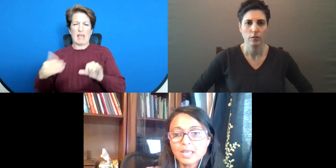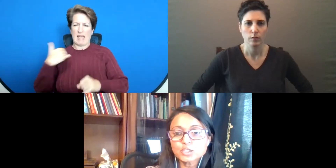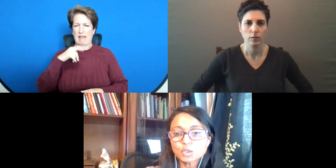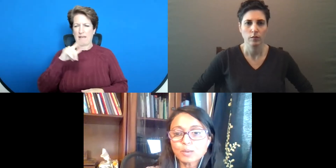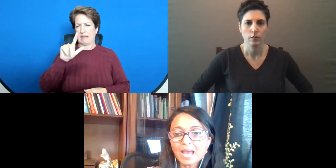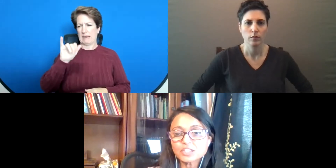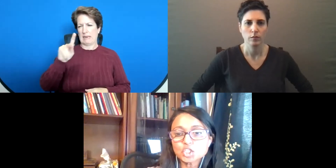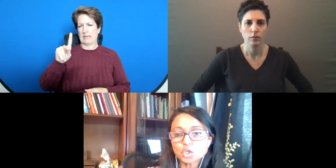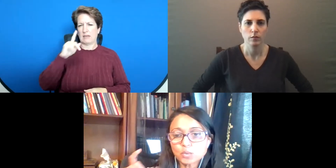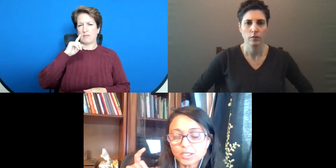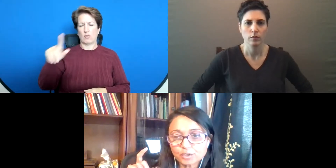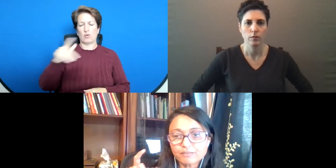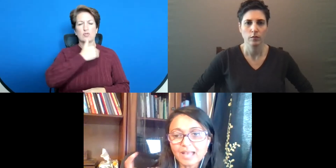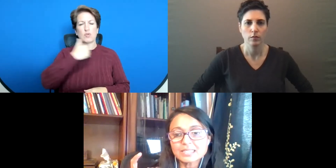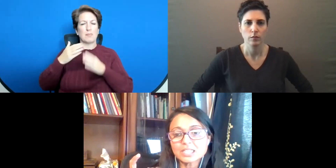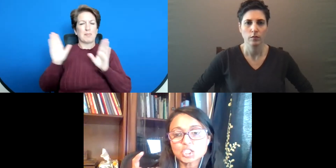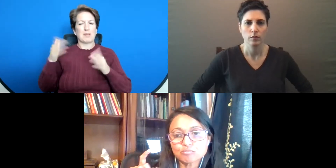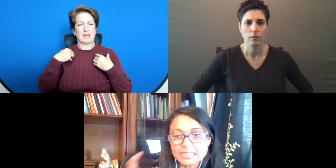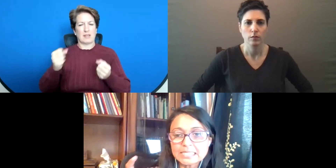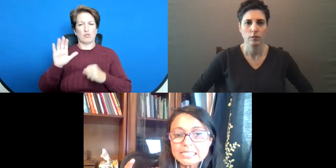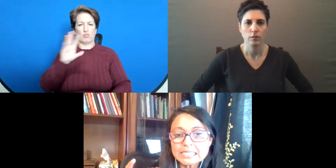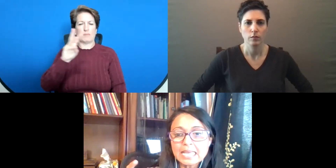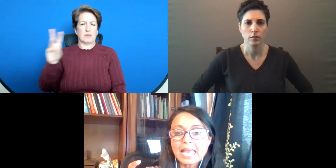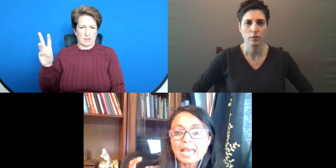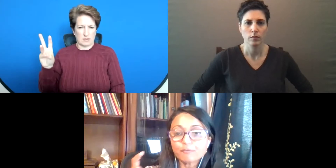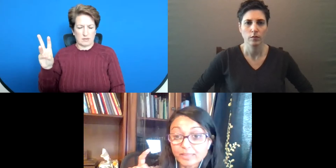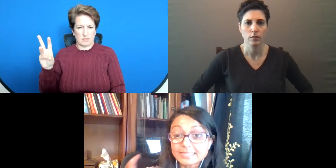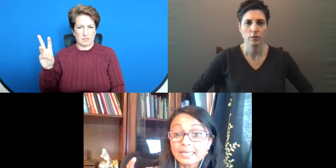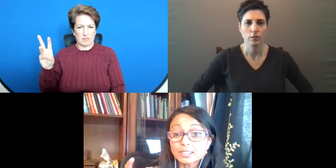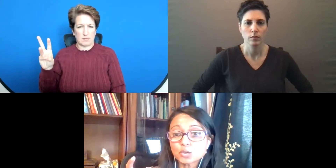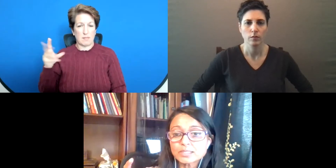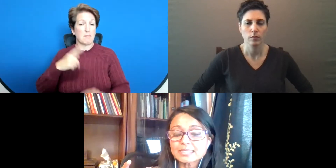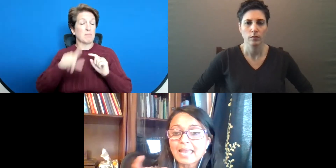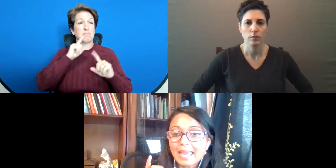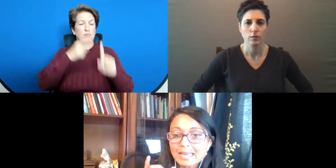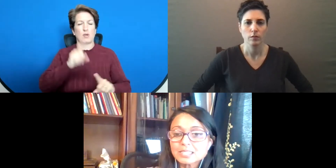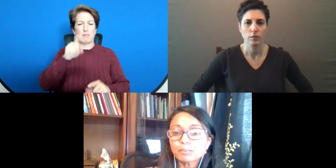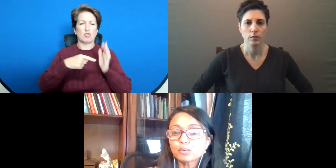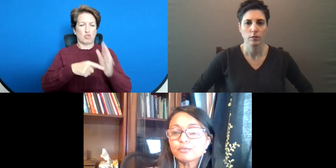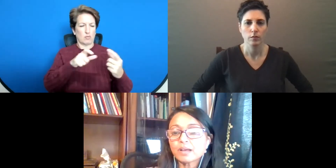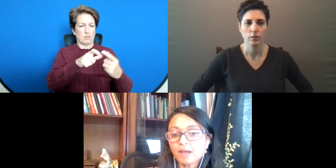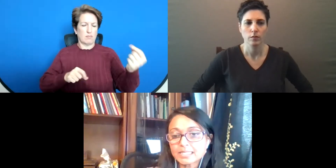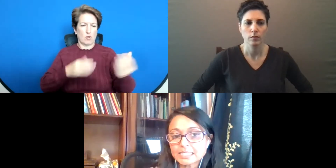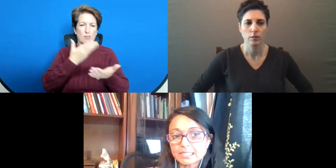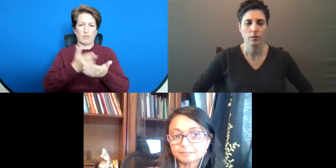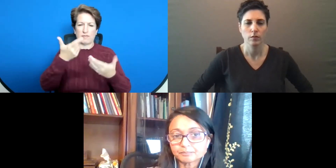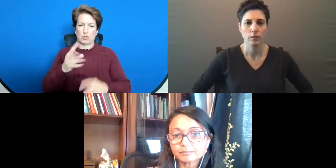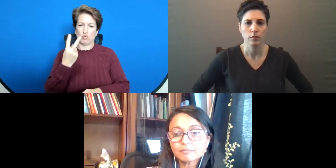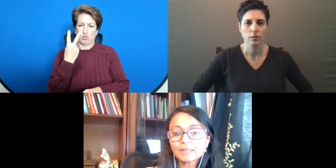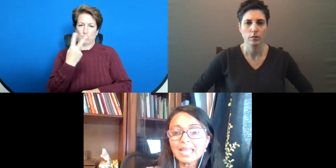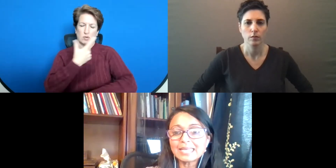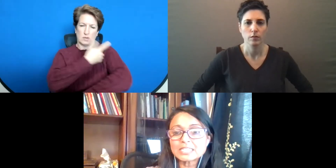website. So you have to show your vaccination receipt for the second dose and proof of